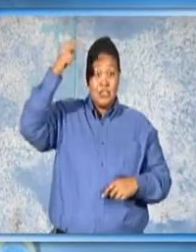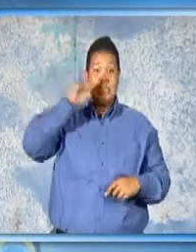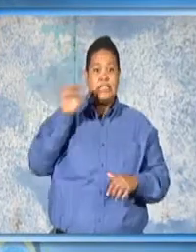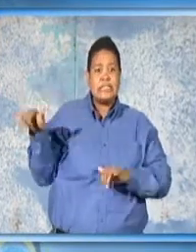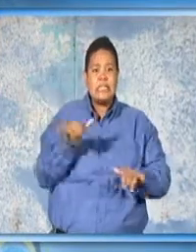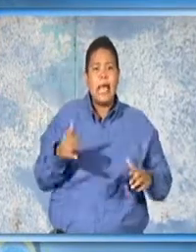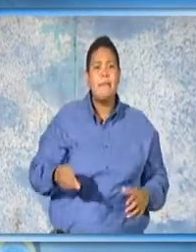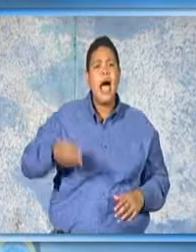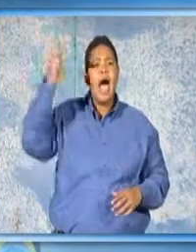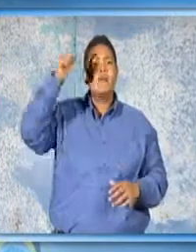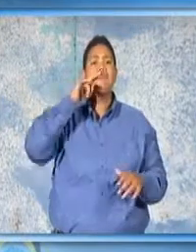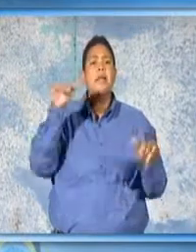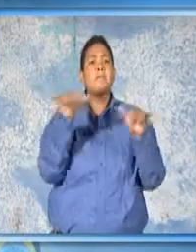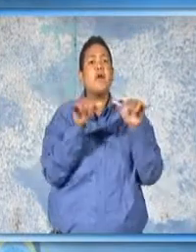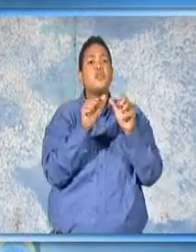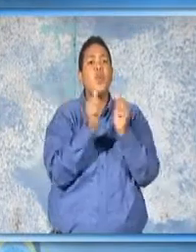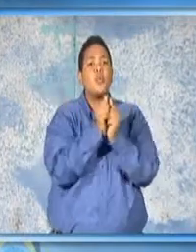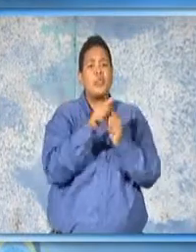case of a pyramid.